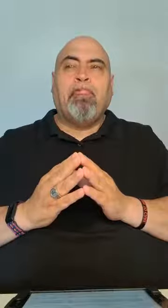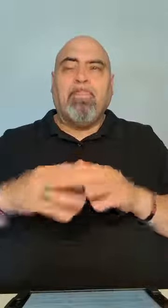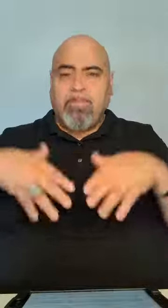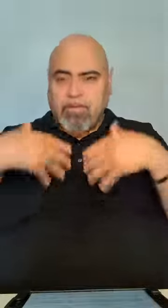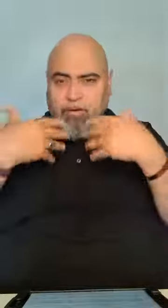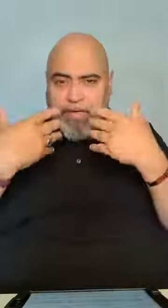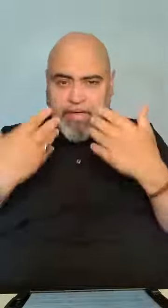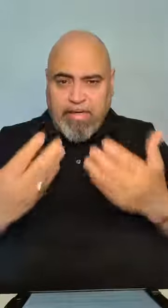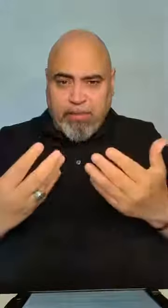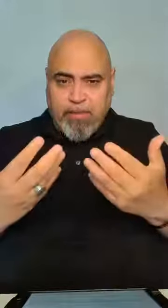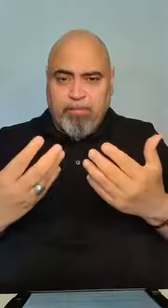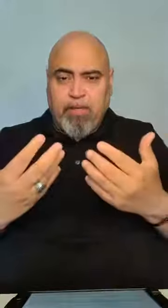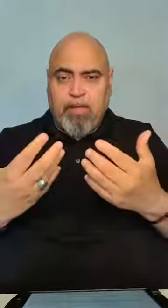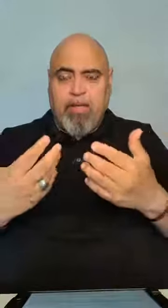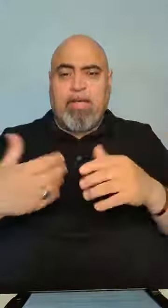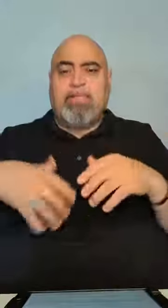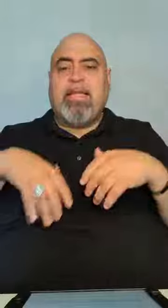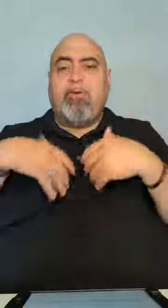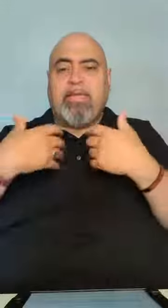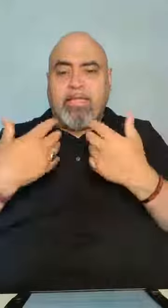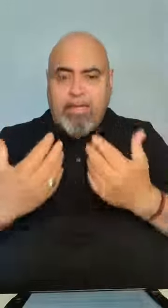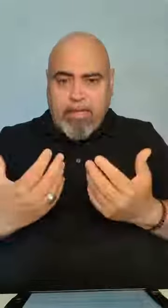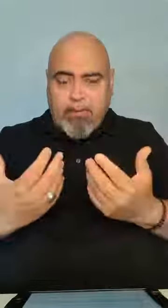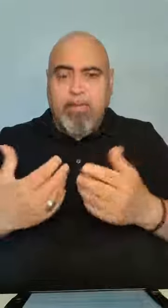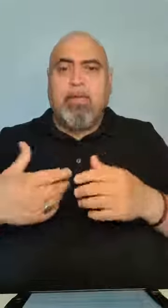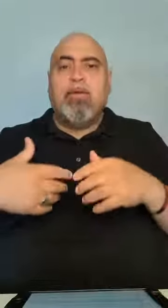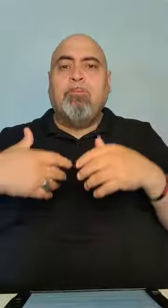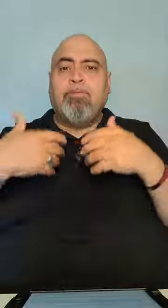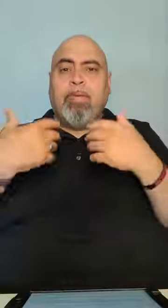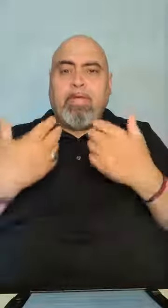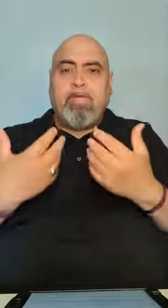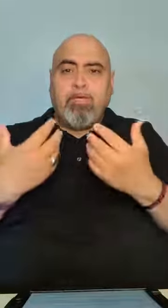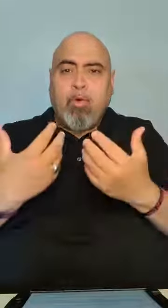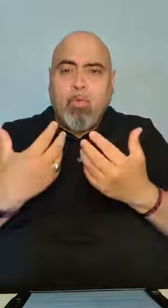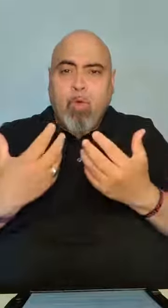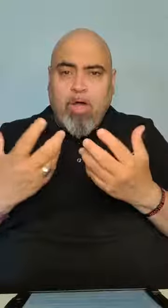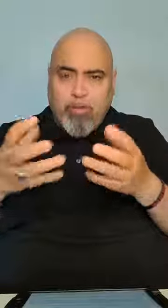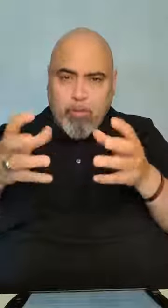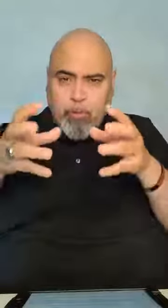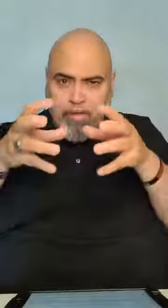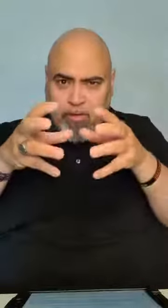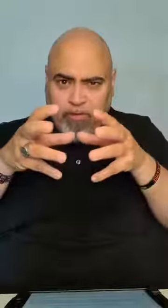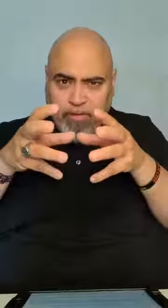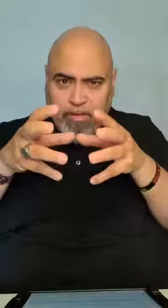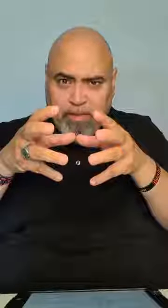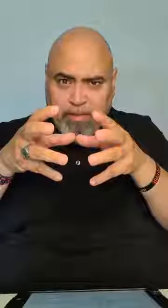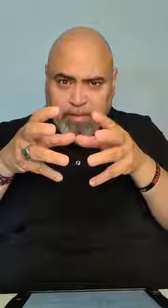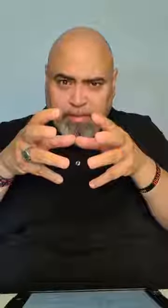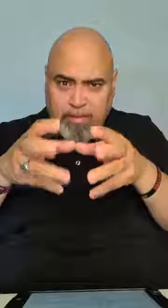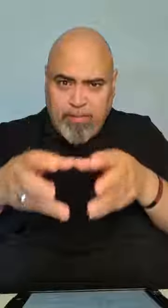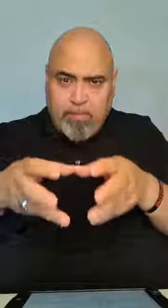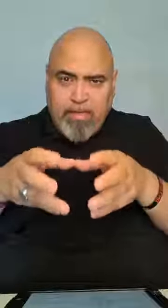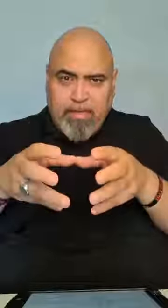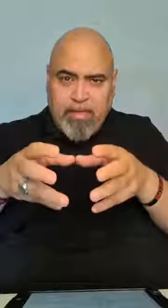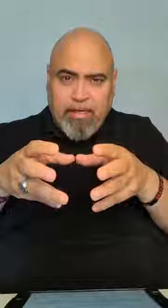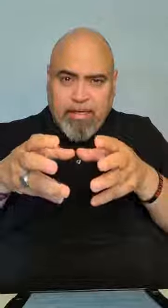This is very deep. It's not only deep, but many don't want to delve deeply